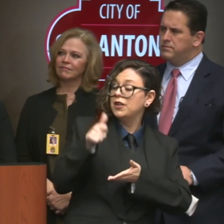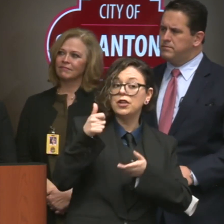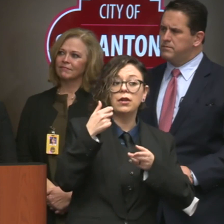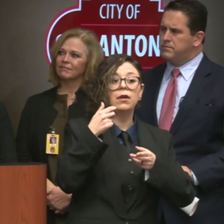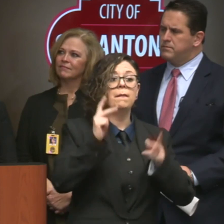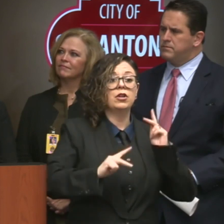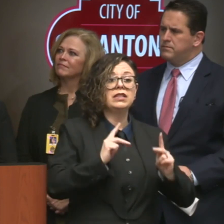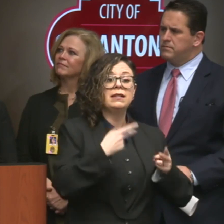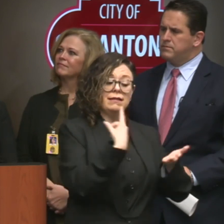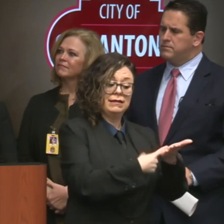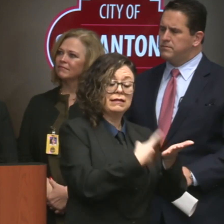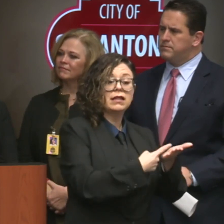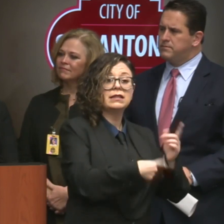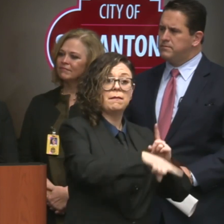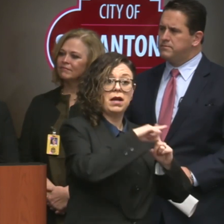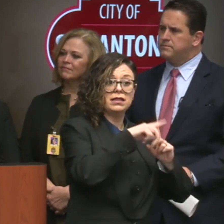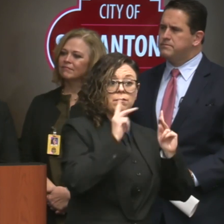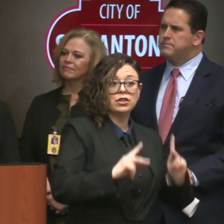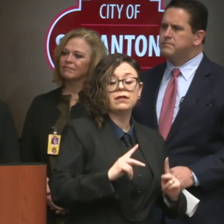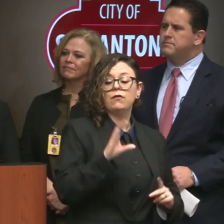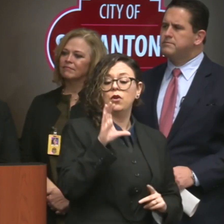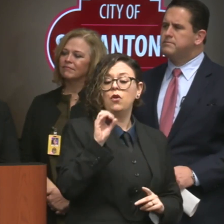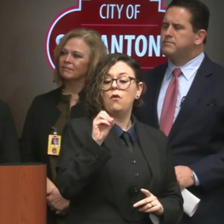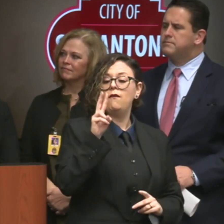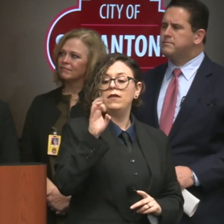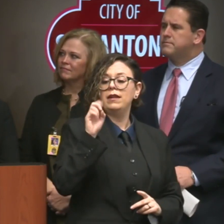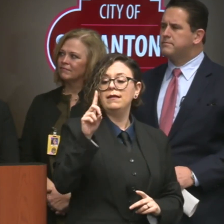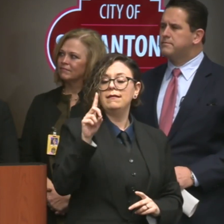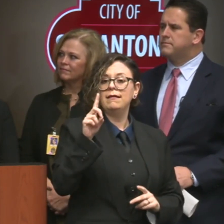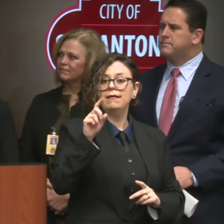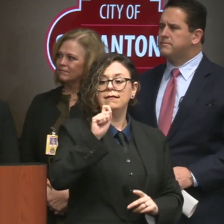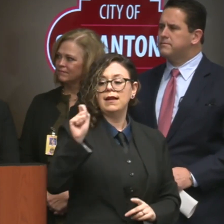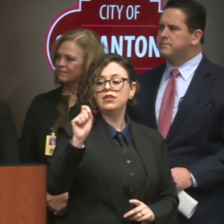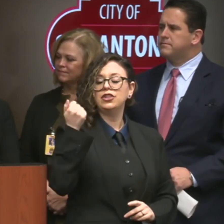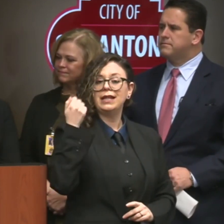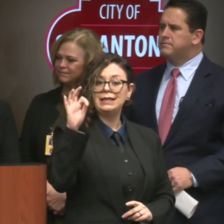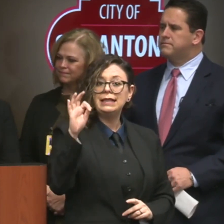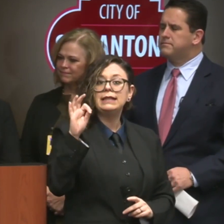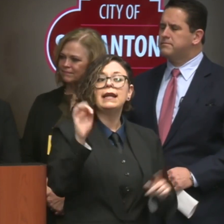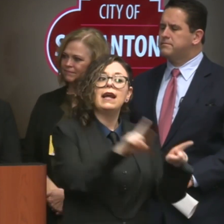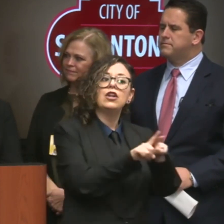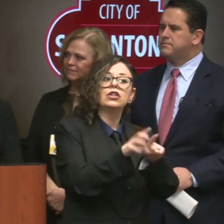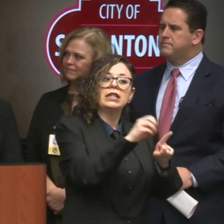COVID-19 and the exposure assessment at Lackland Air Force Base. Captain.